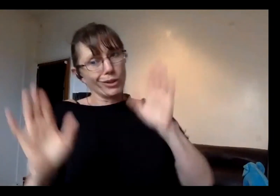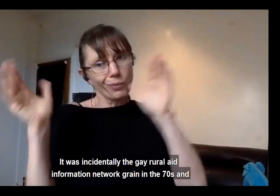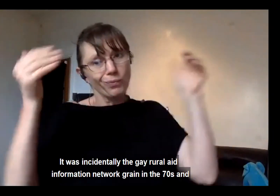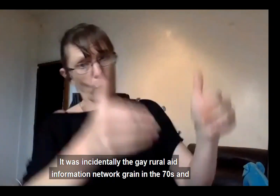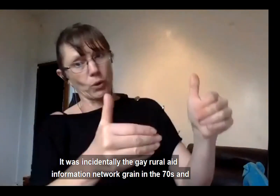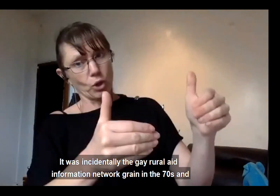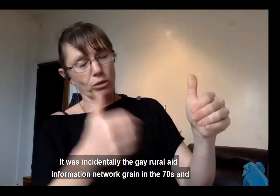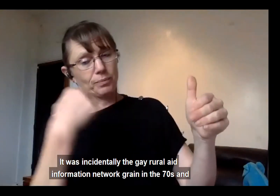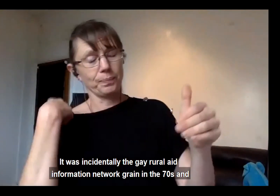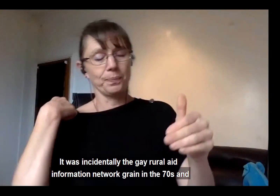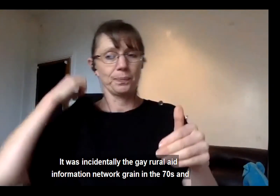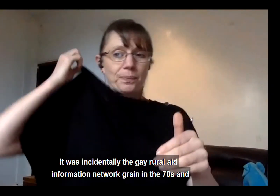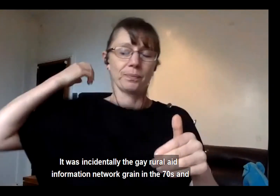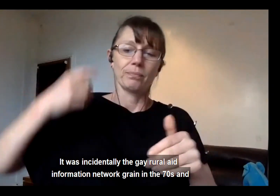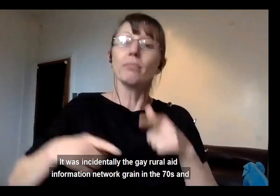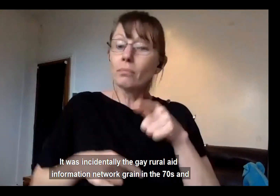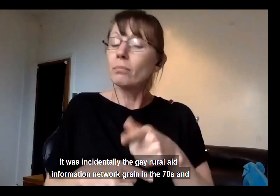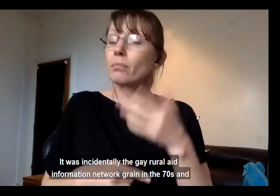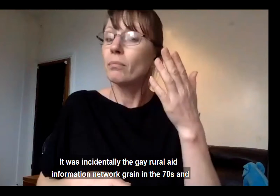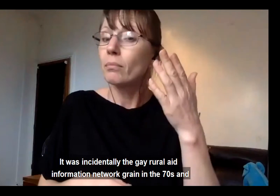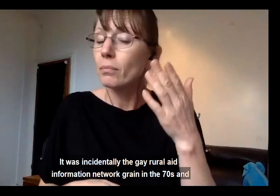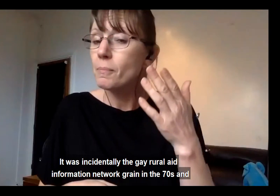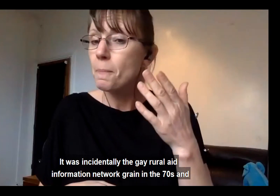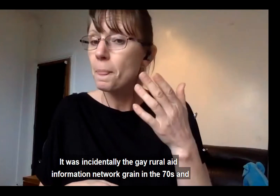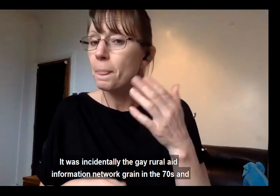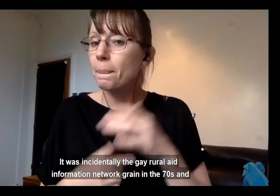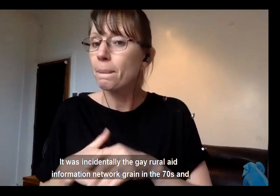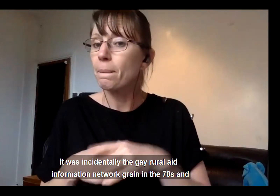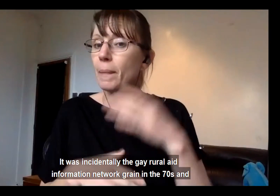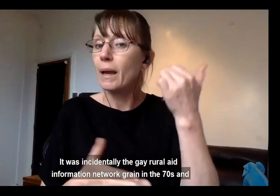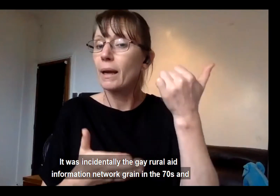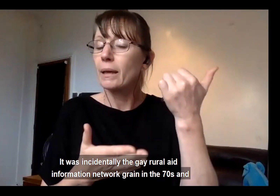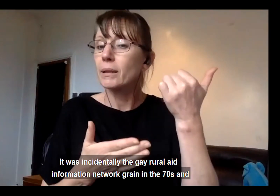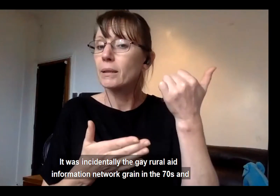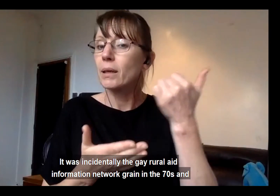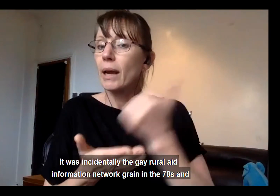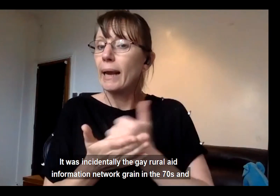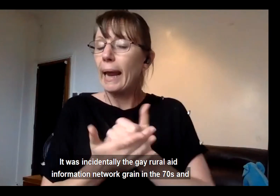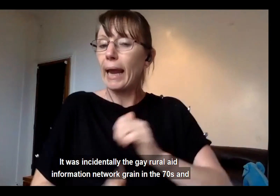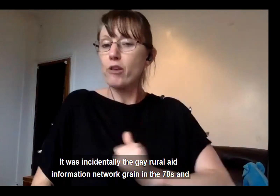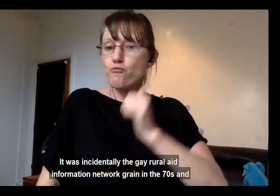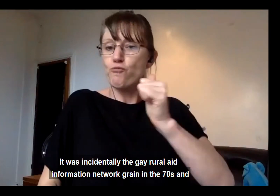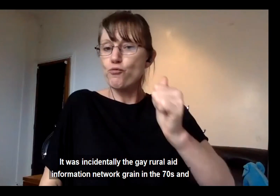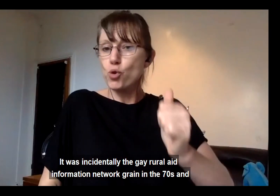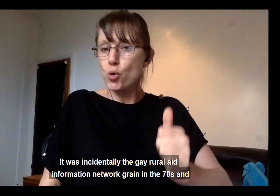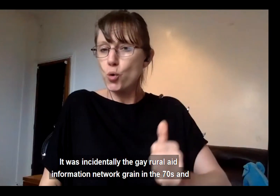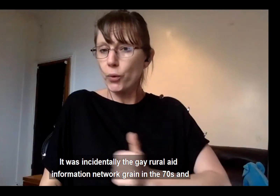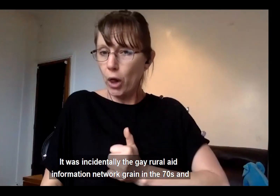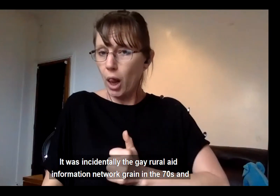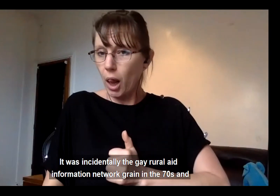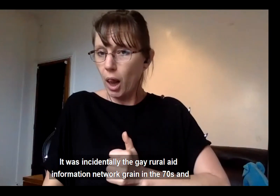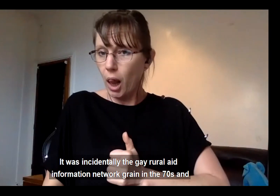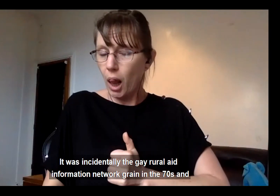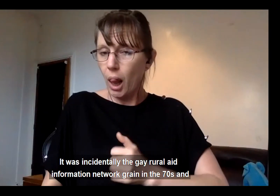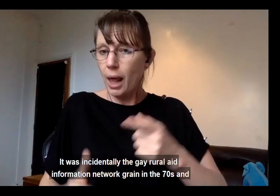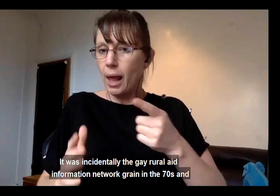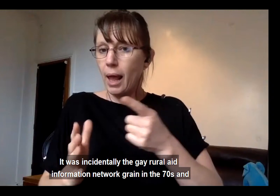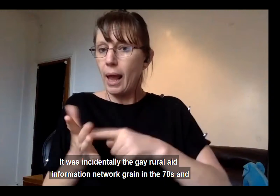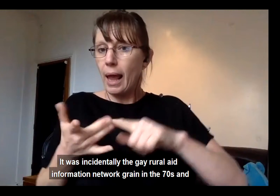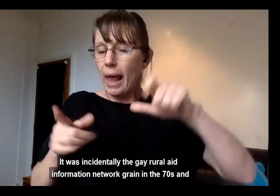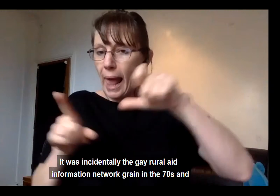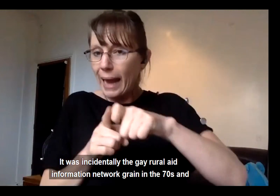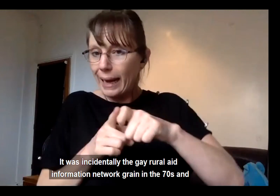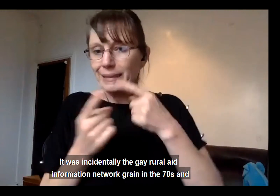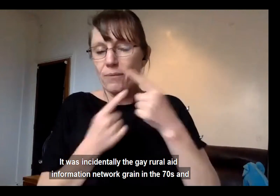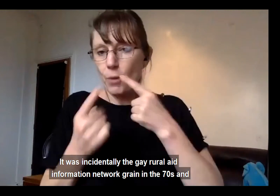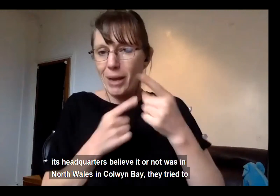There was, incidentally, the Gay Rural Aid Information Network,